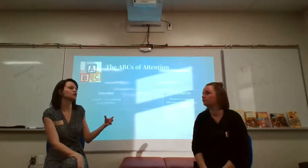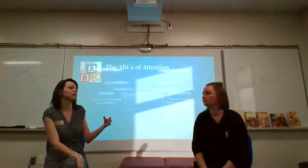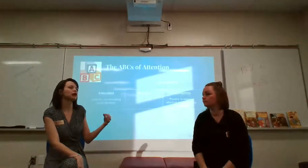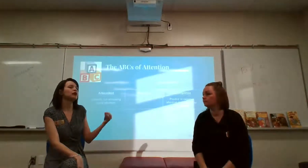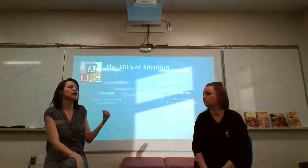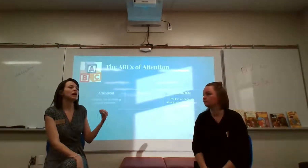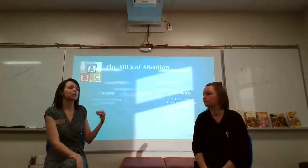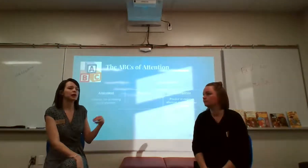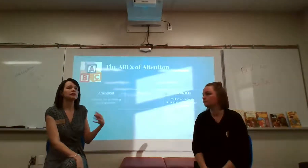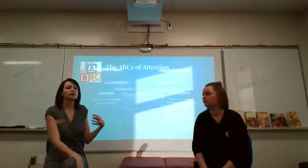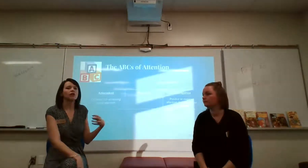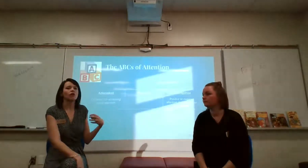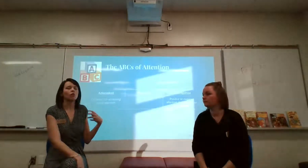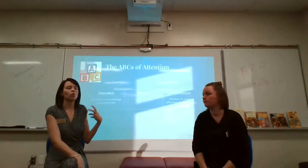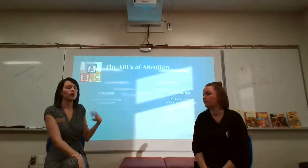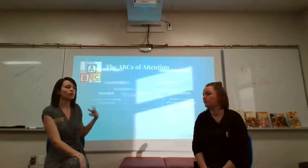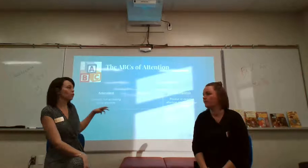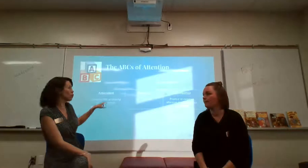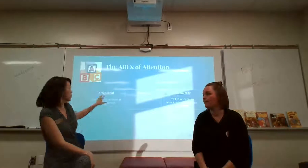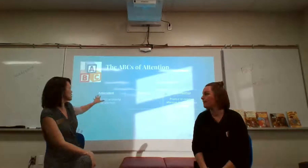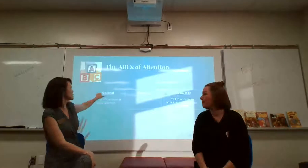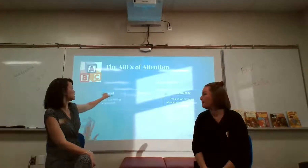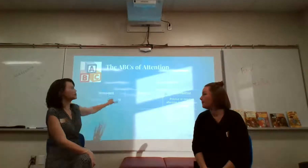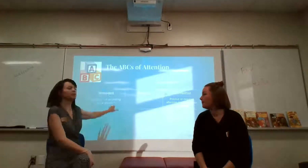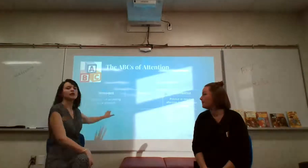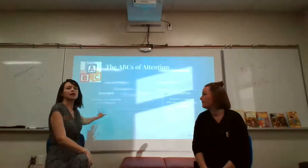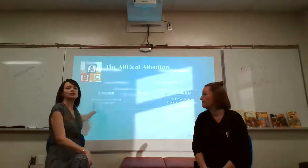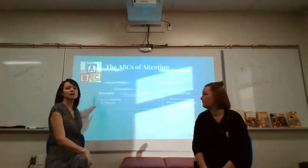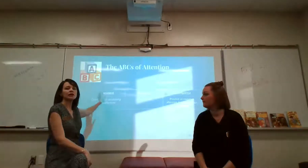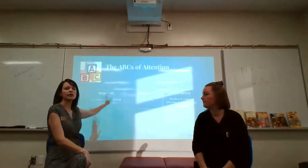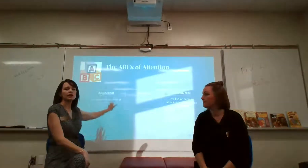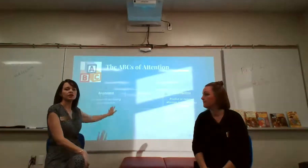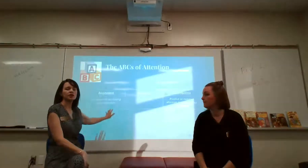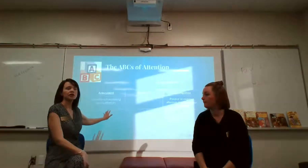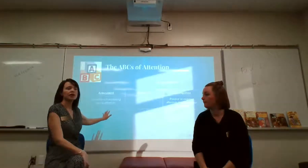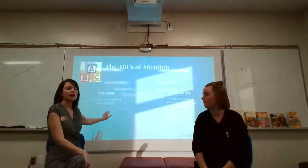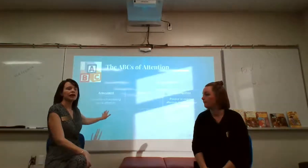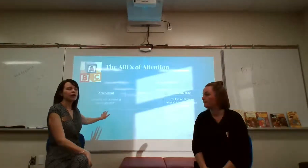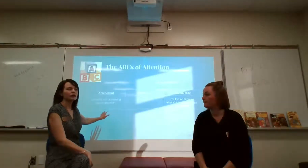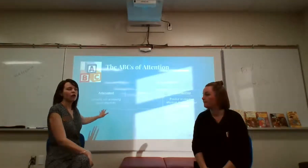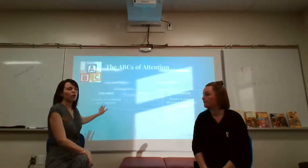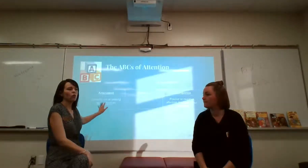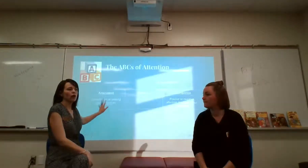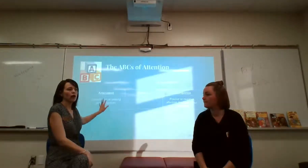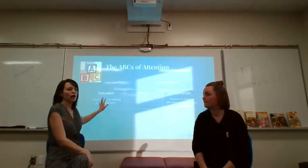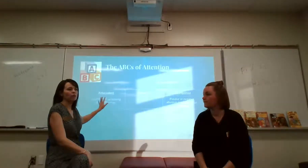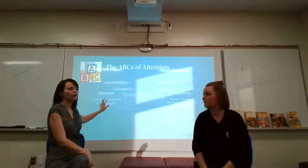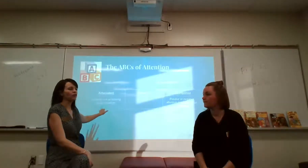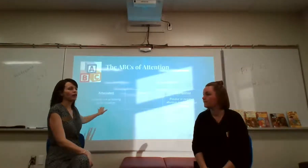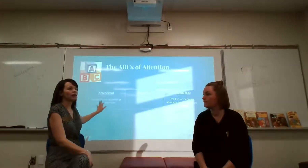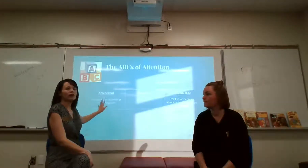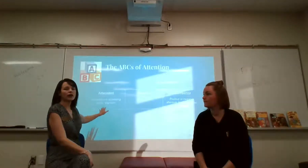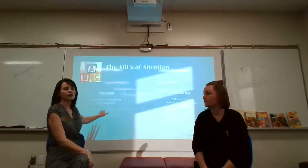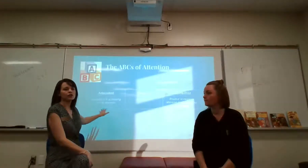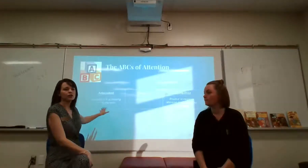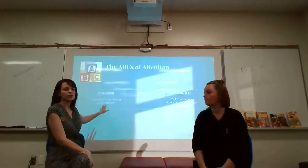But basically, what sets up the antecedent condition is motivating factors